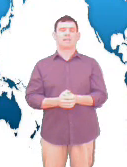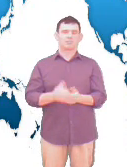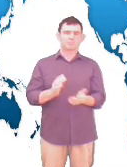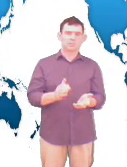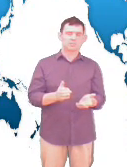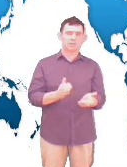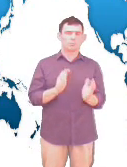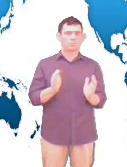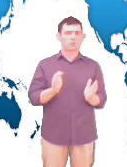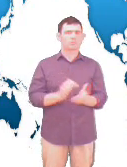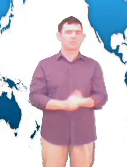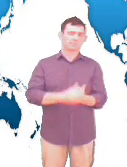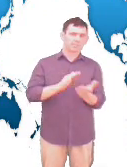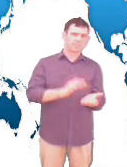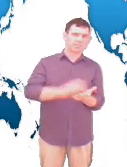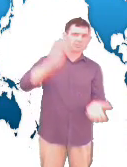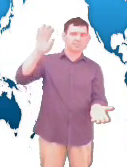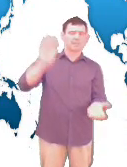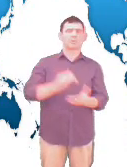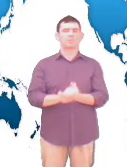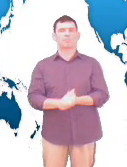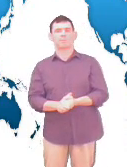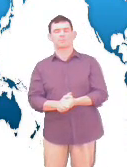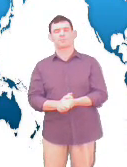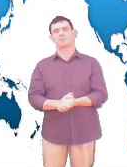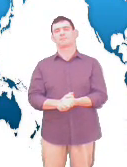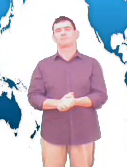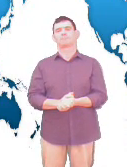And just measure that one more time, 0 to 10, what number pops to mind?